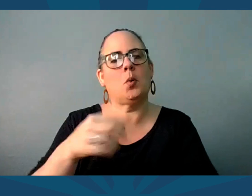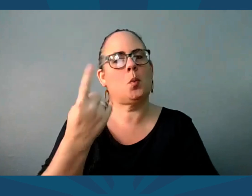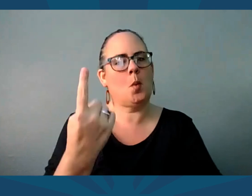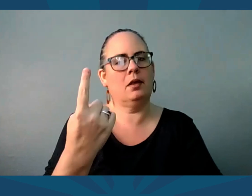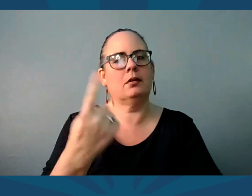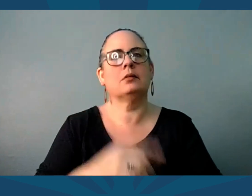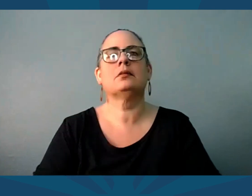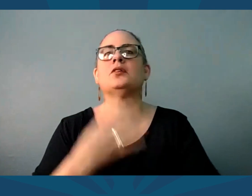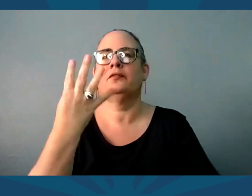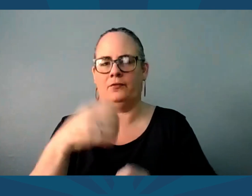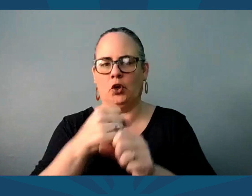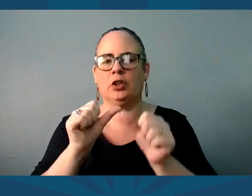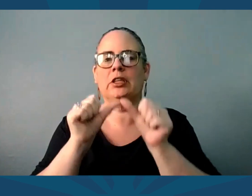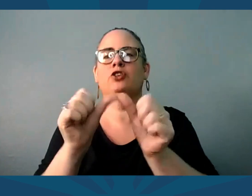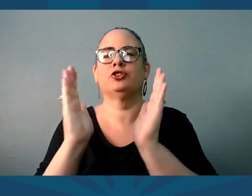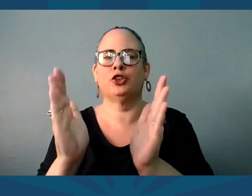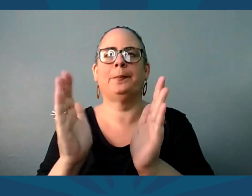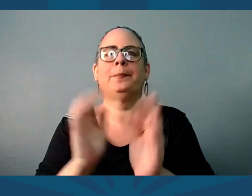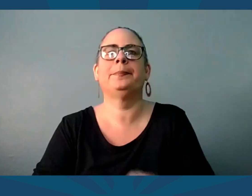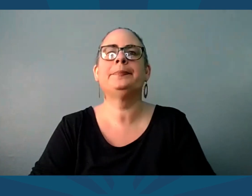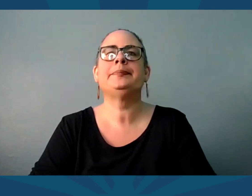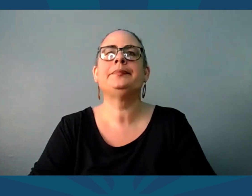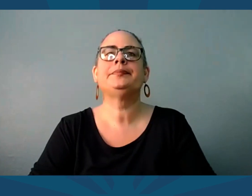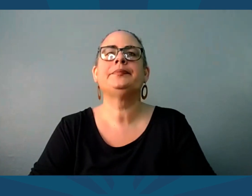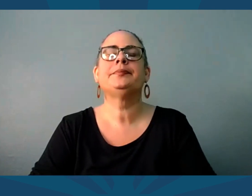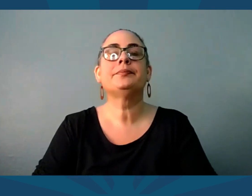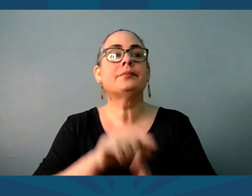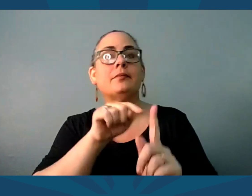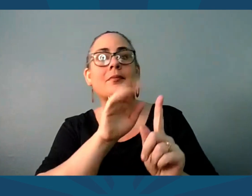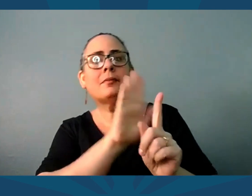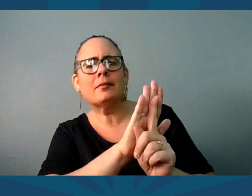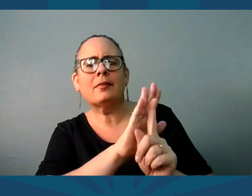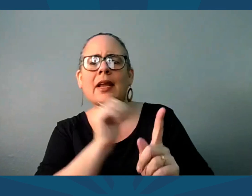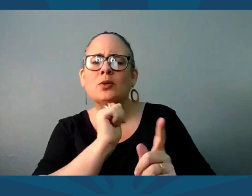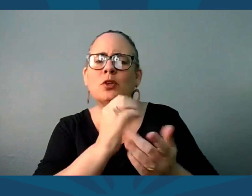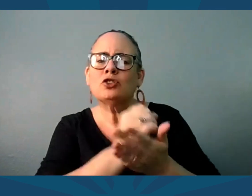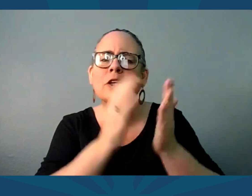State Treasurer, vote for one, 4-year term.